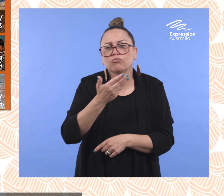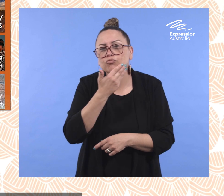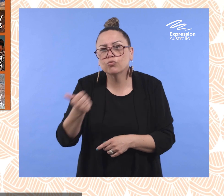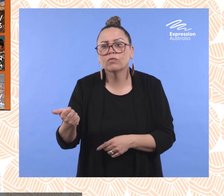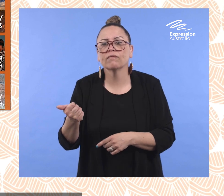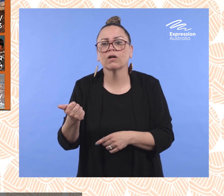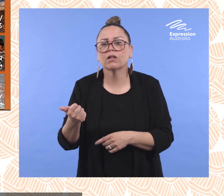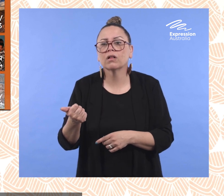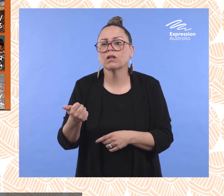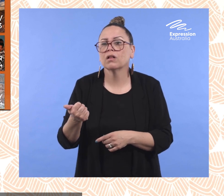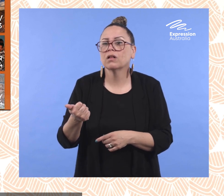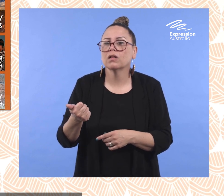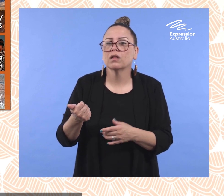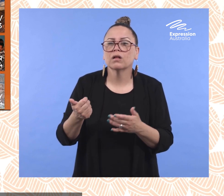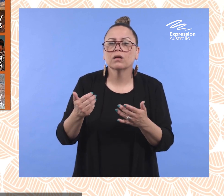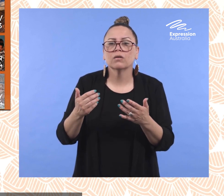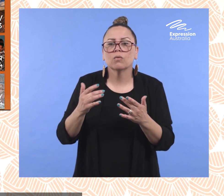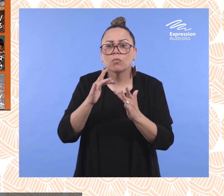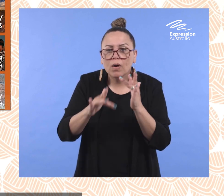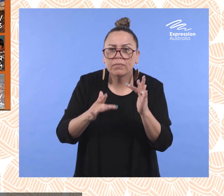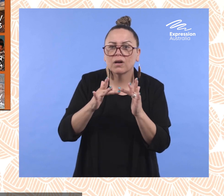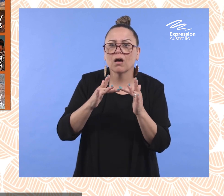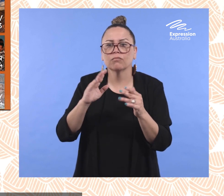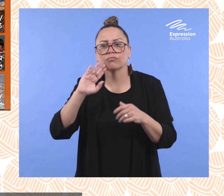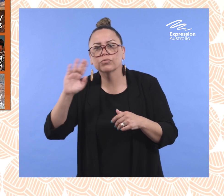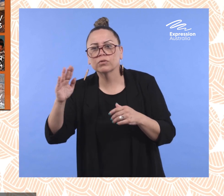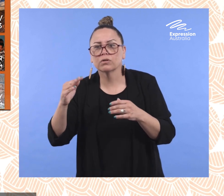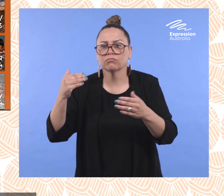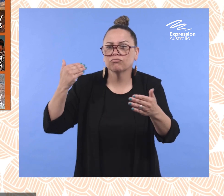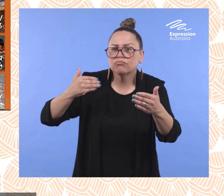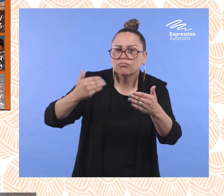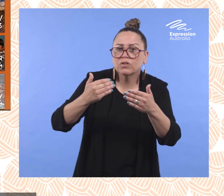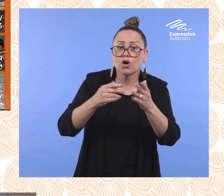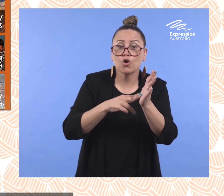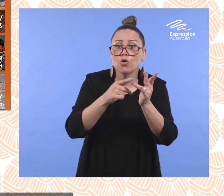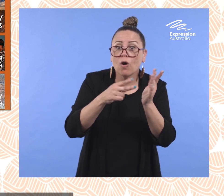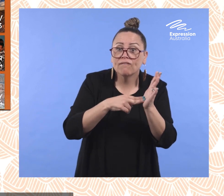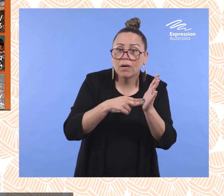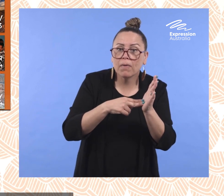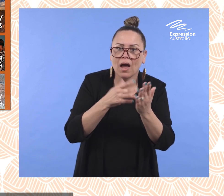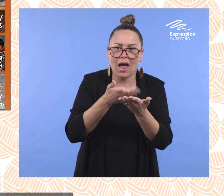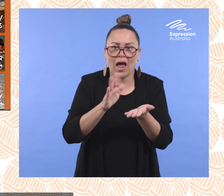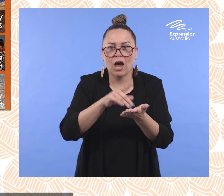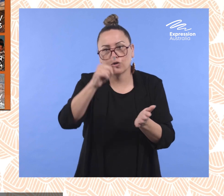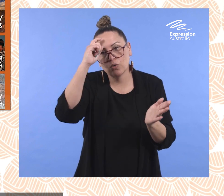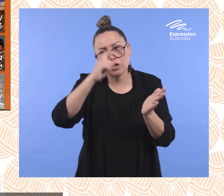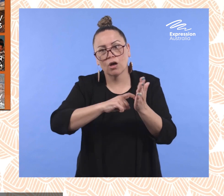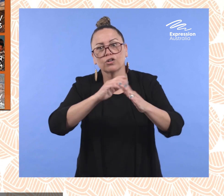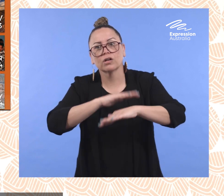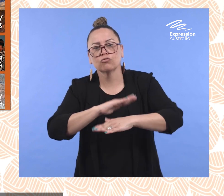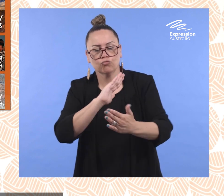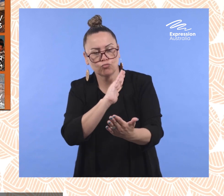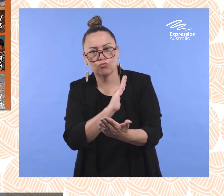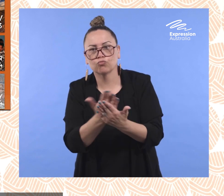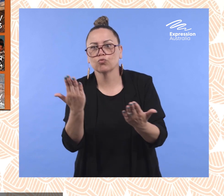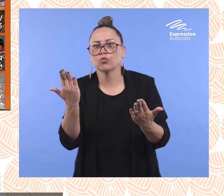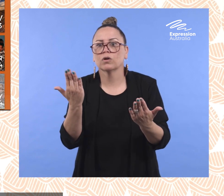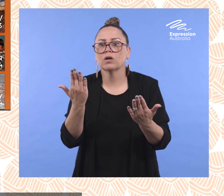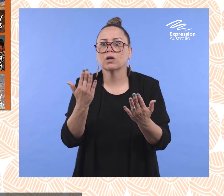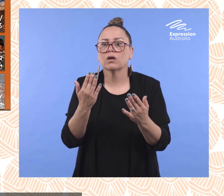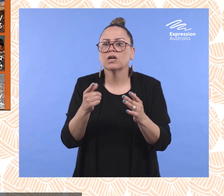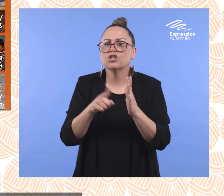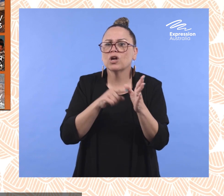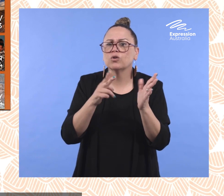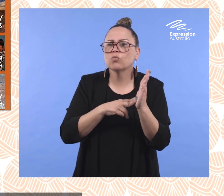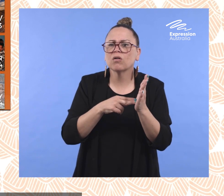beautiful upcoming webinars. In November, how to acknowledge country authentically. In